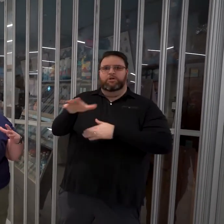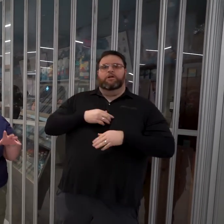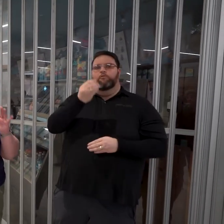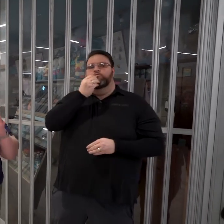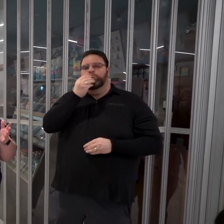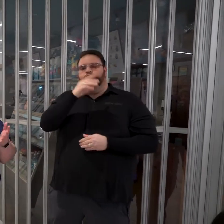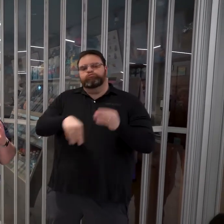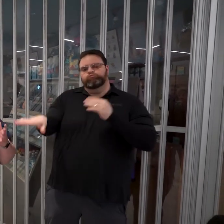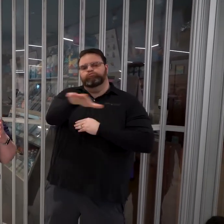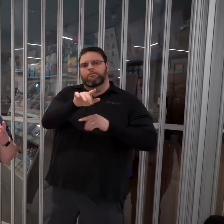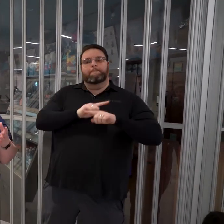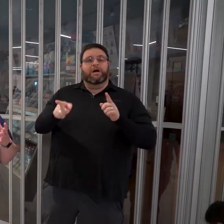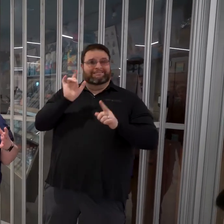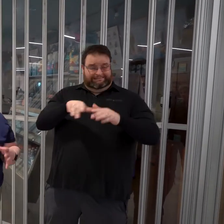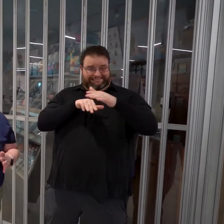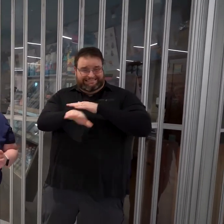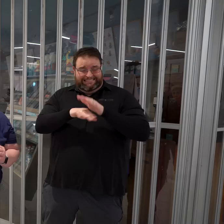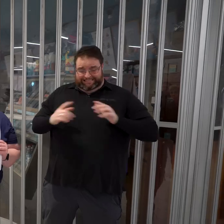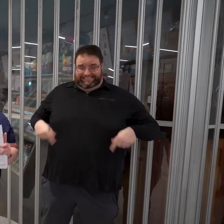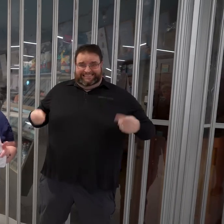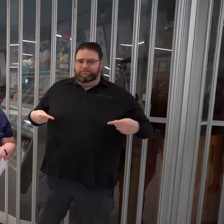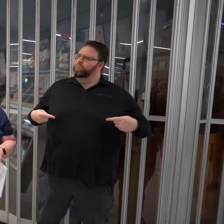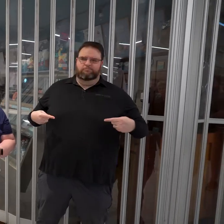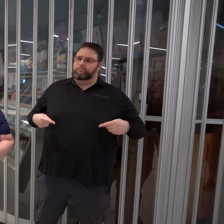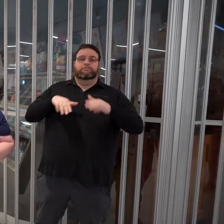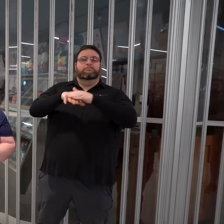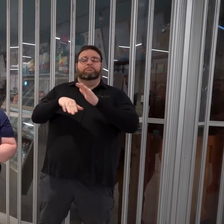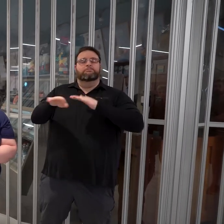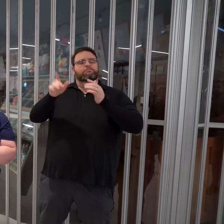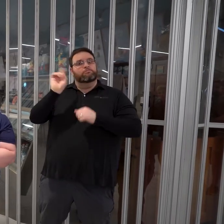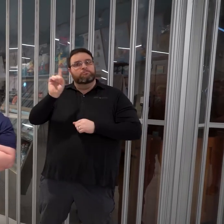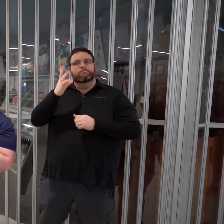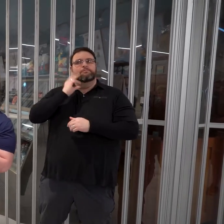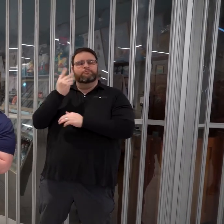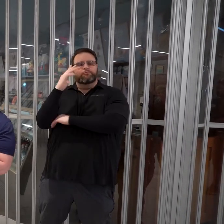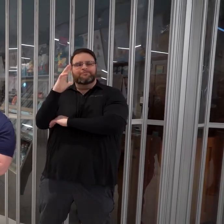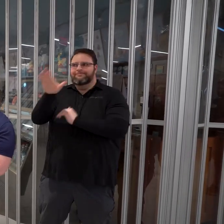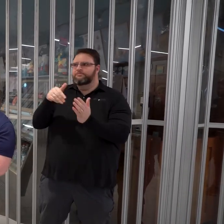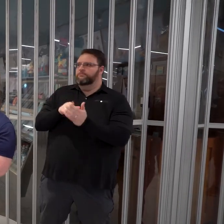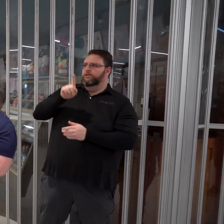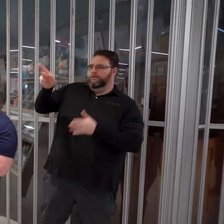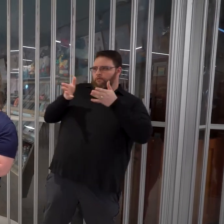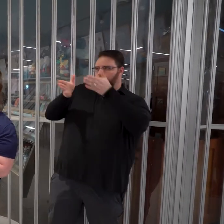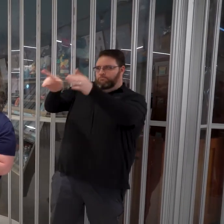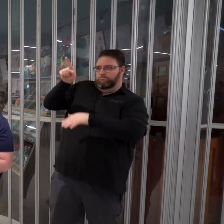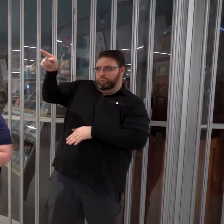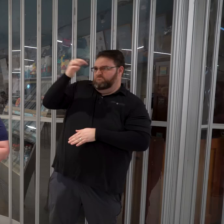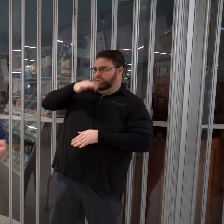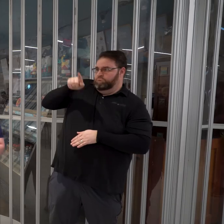food court. However, that is not an accessible entrance. The accessible entrance to Peachtree Center is down this hallway